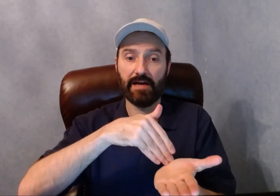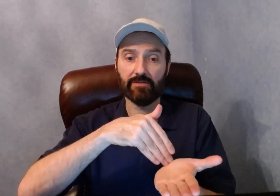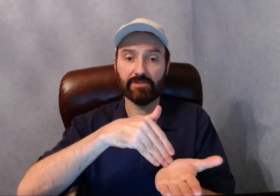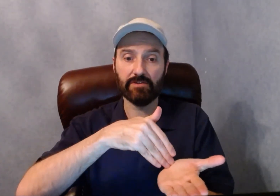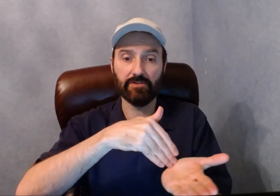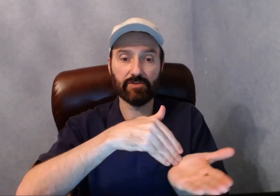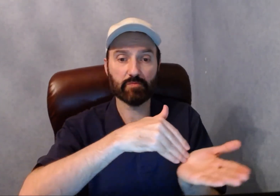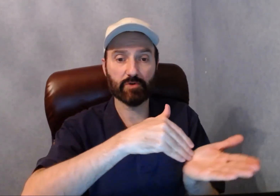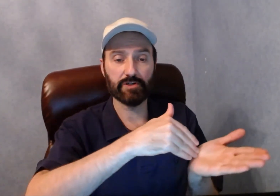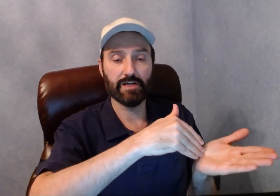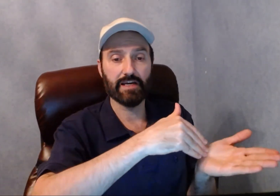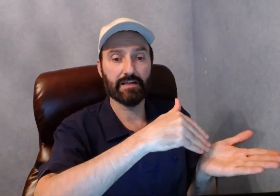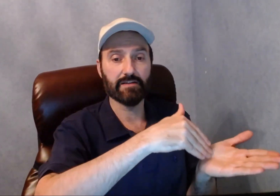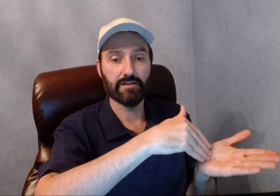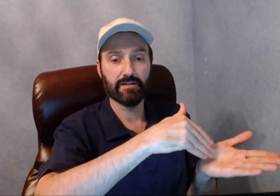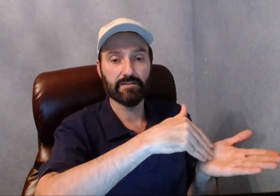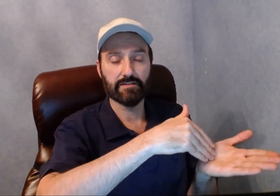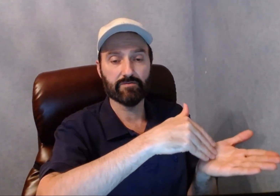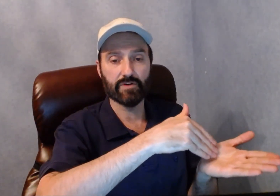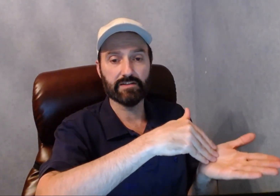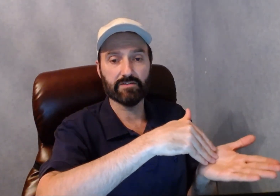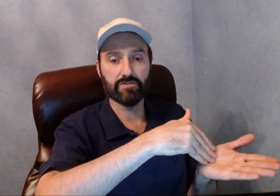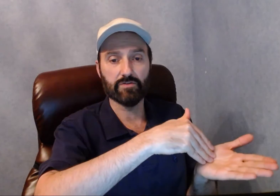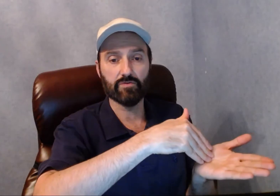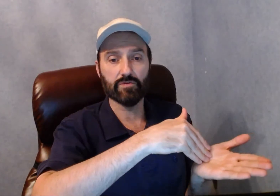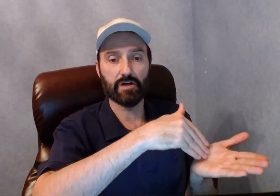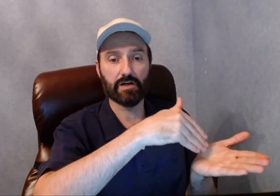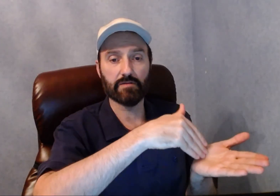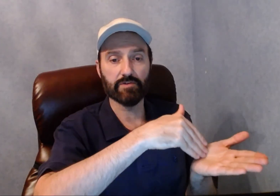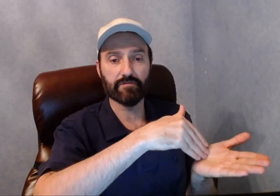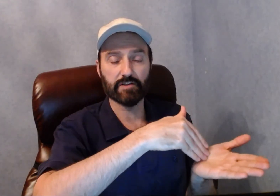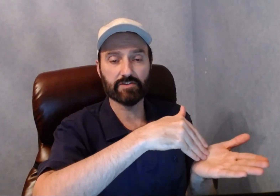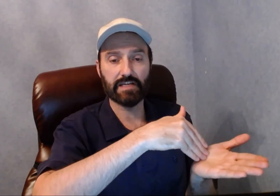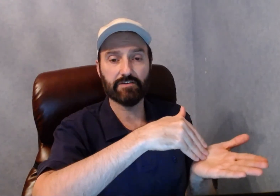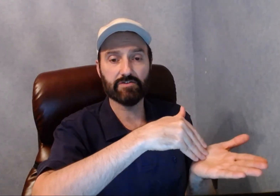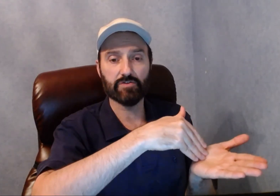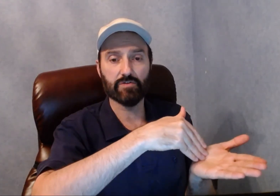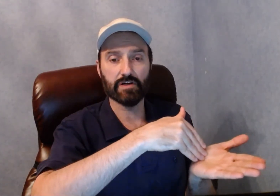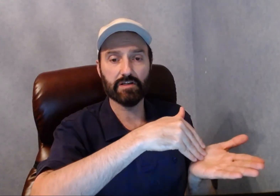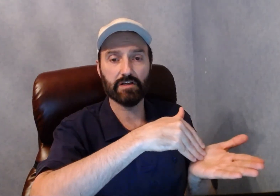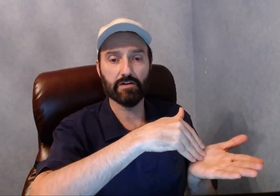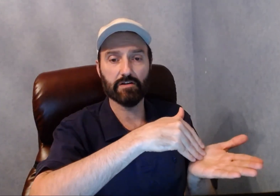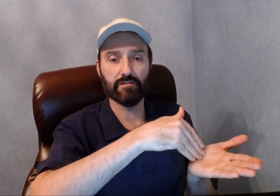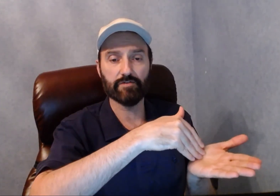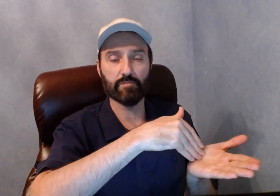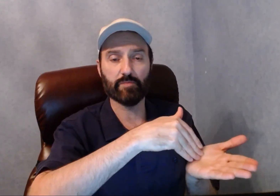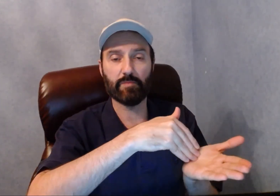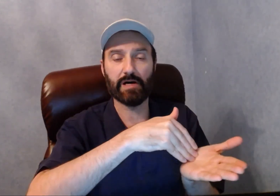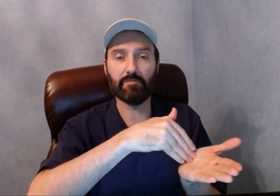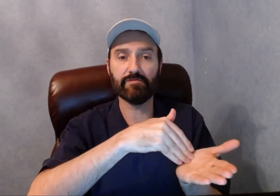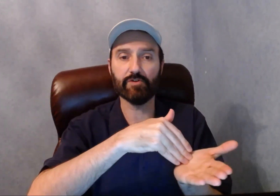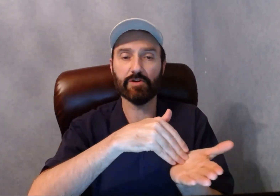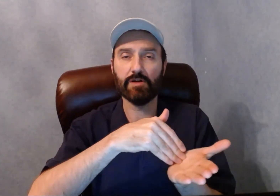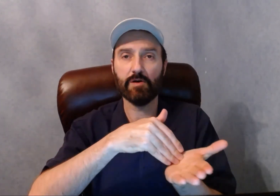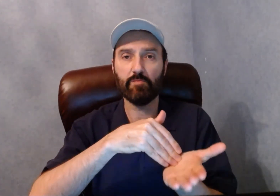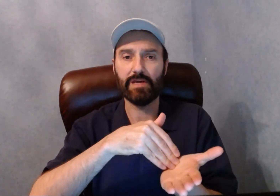1,000. You just bring your hand right to your fingers down into the heel of the palm of your base